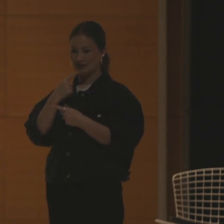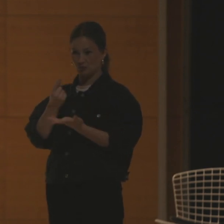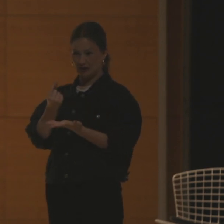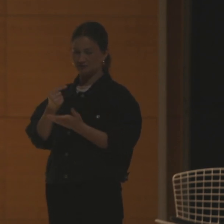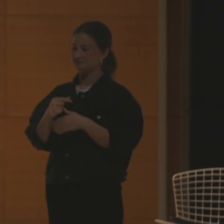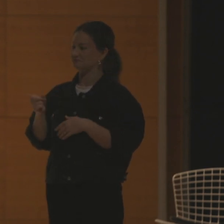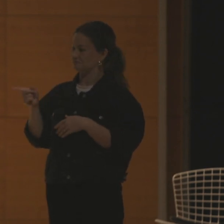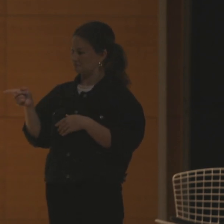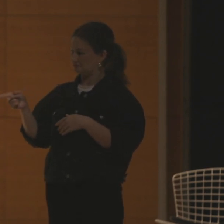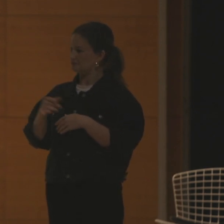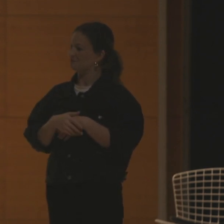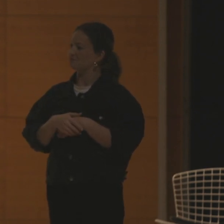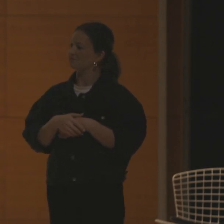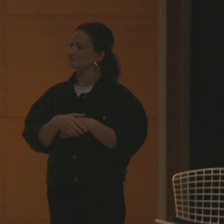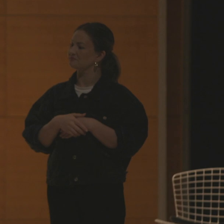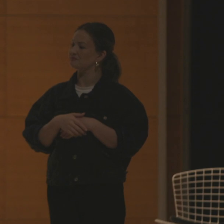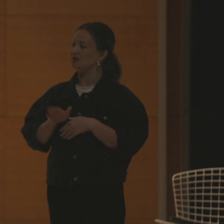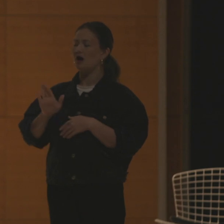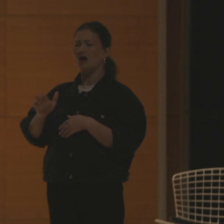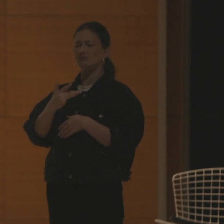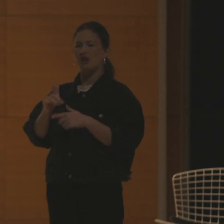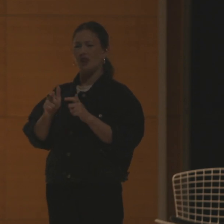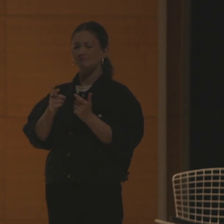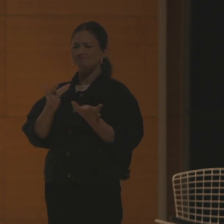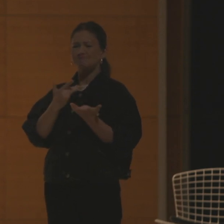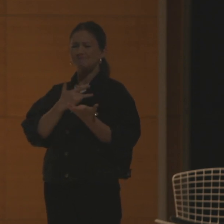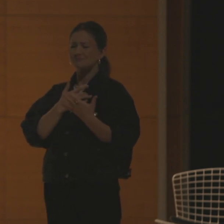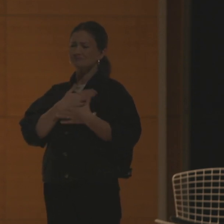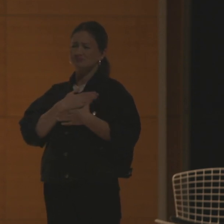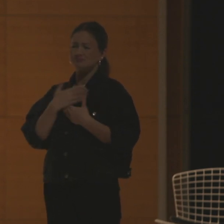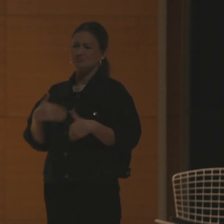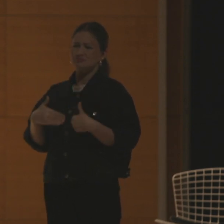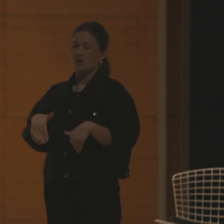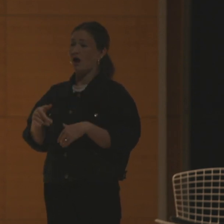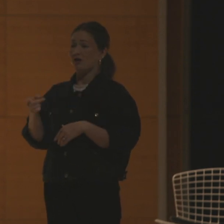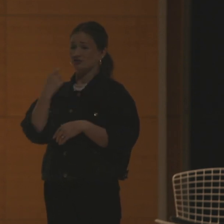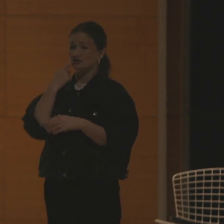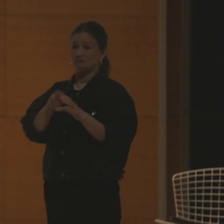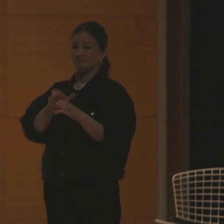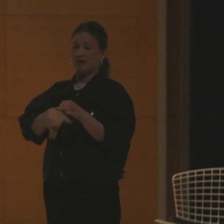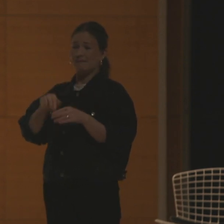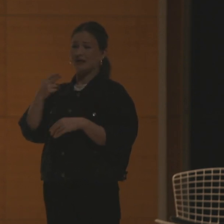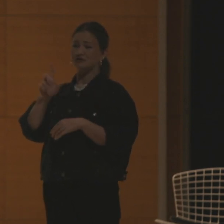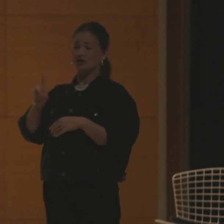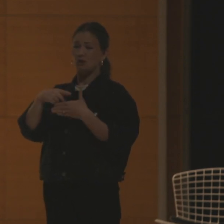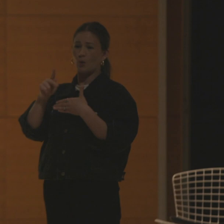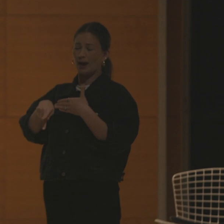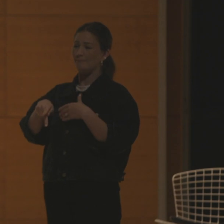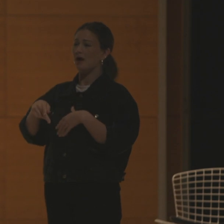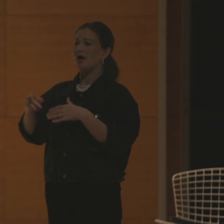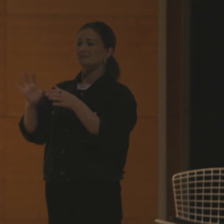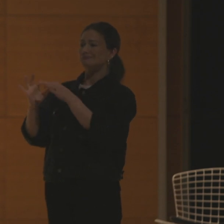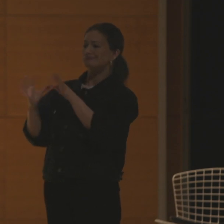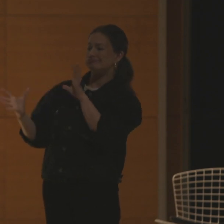When Jenny Shia's lovely, large-hearted debut, Holding Pattern, opens, Kathleen Chang has dropped out of her PhD program, been dumped by her fiance, and